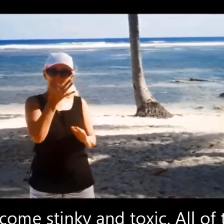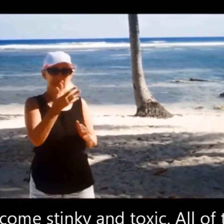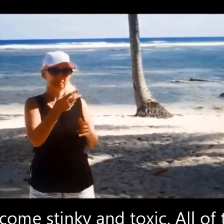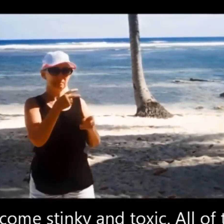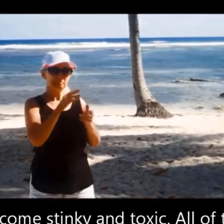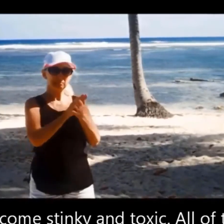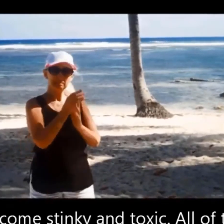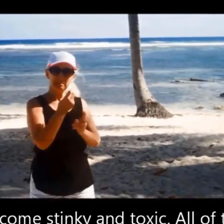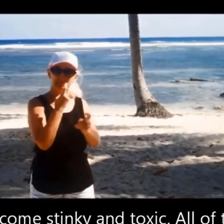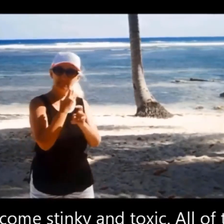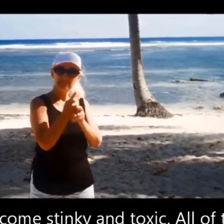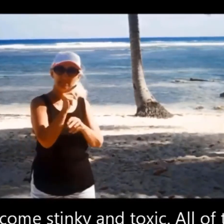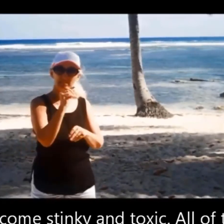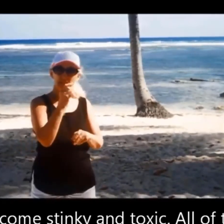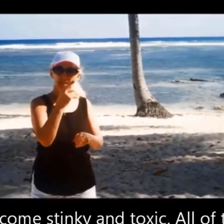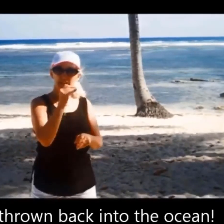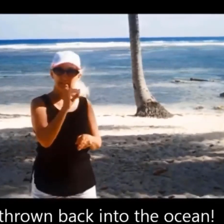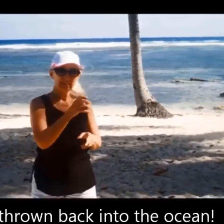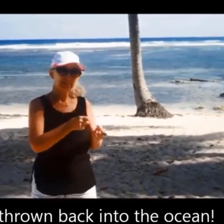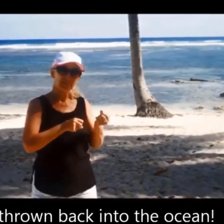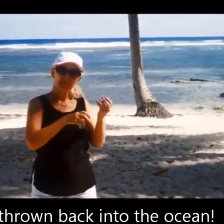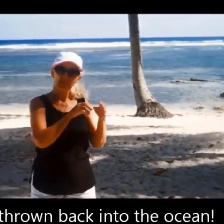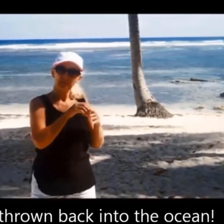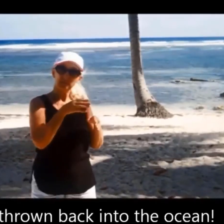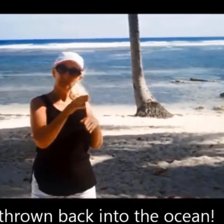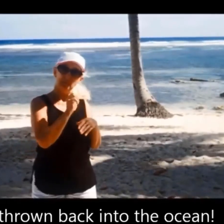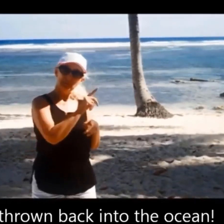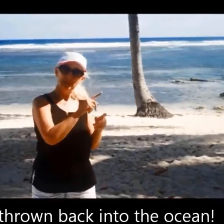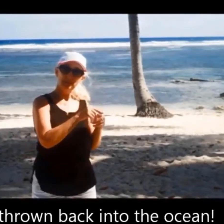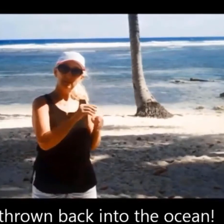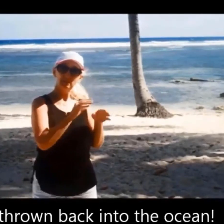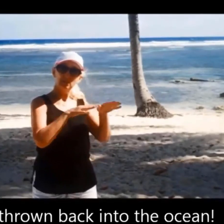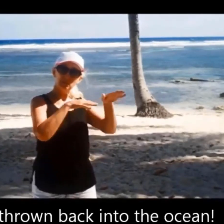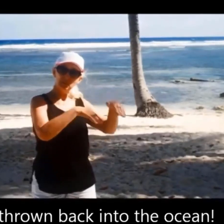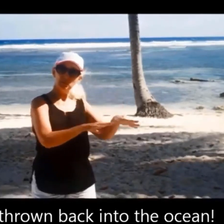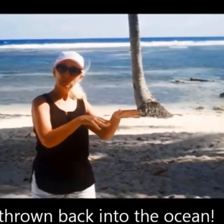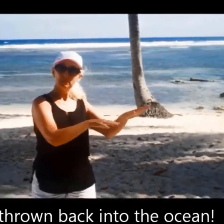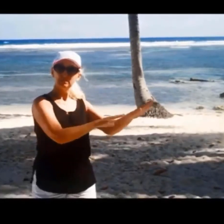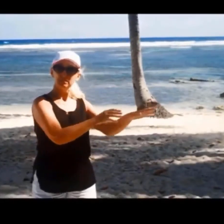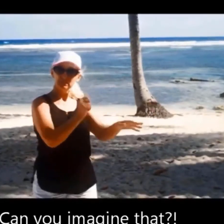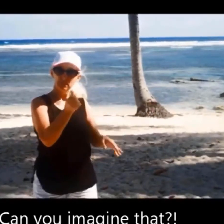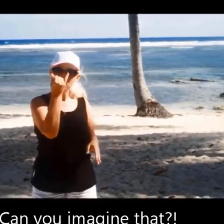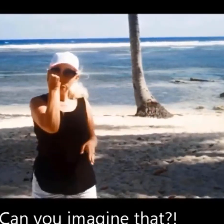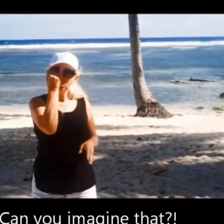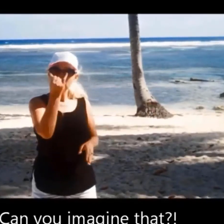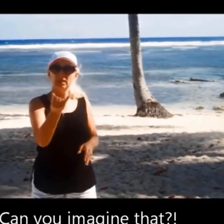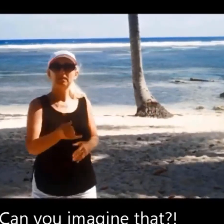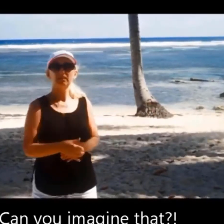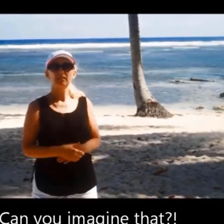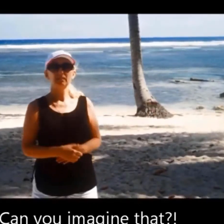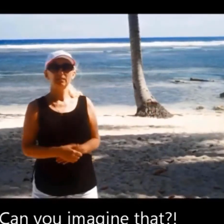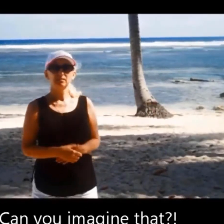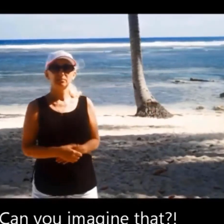It will become stinky and toxic. All of this gets thrown back into the ocean. Can you imagine